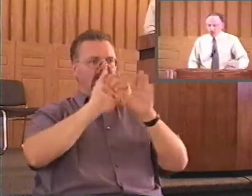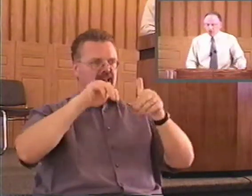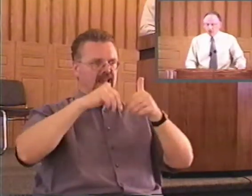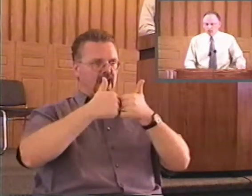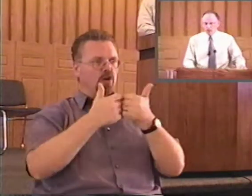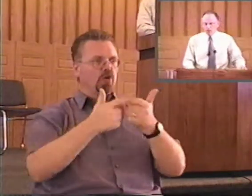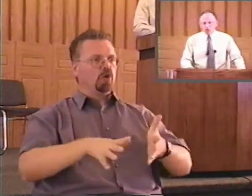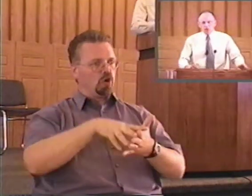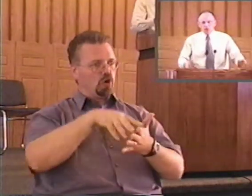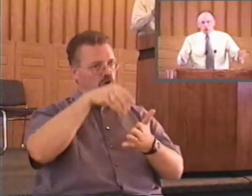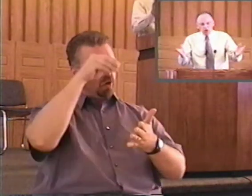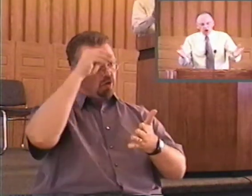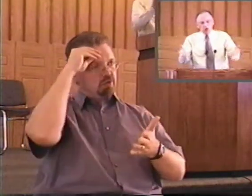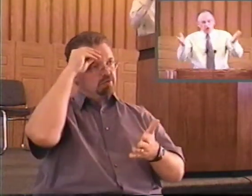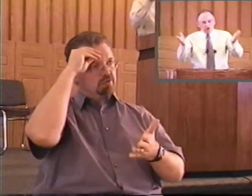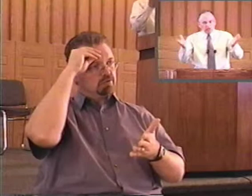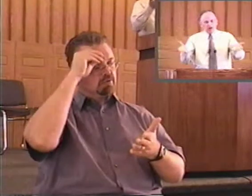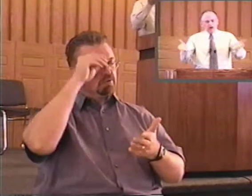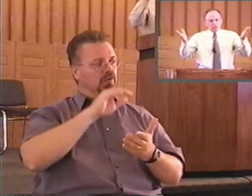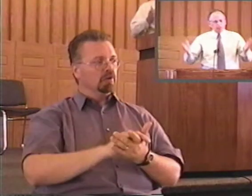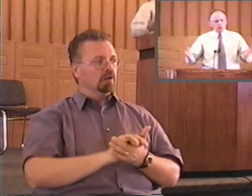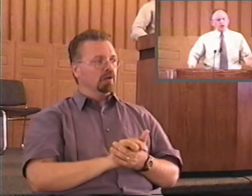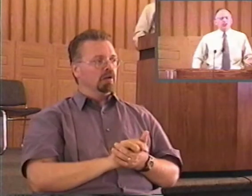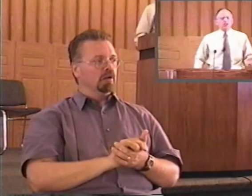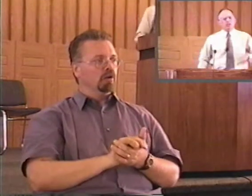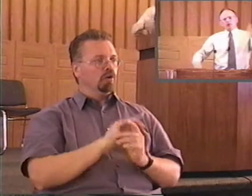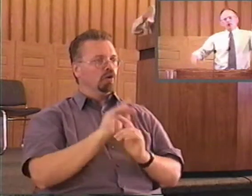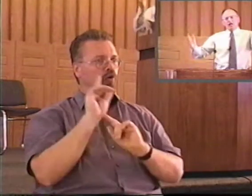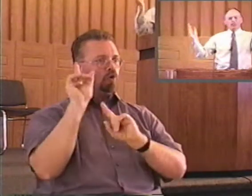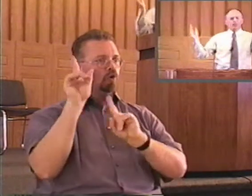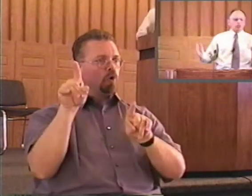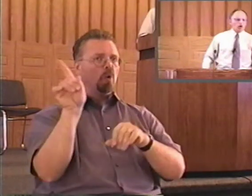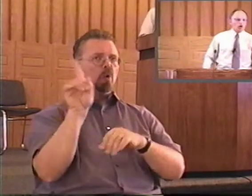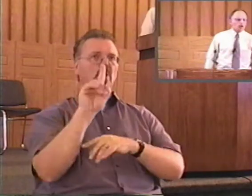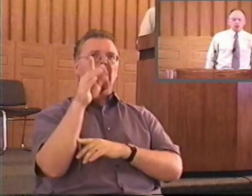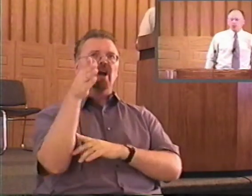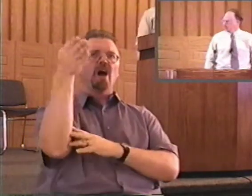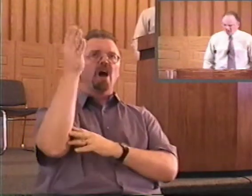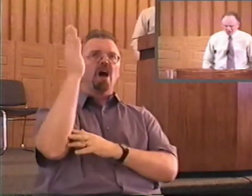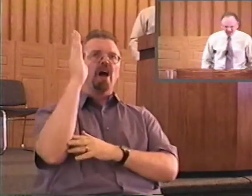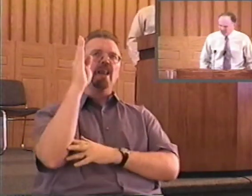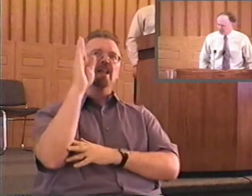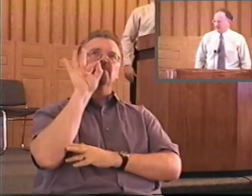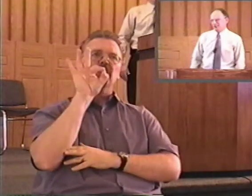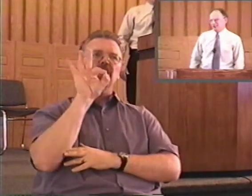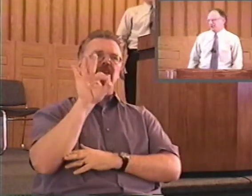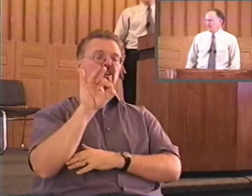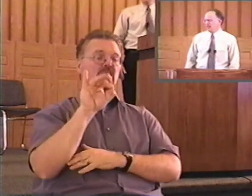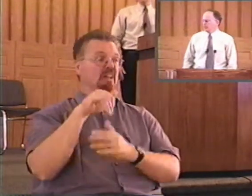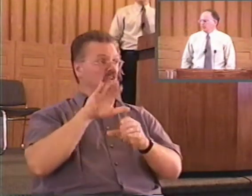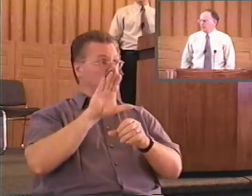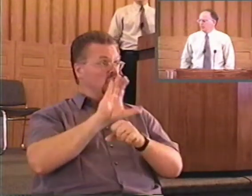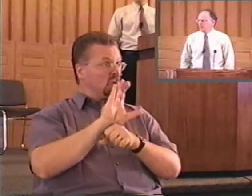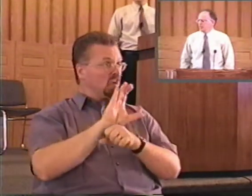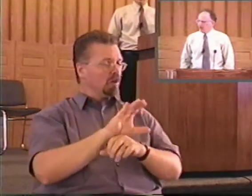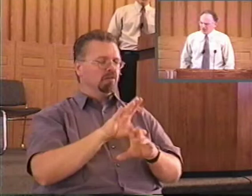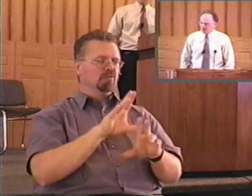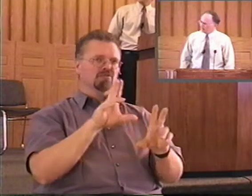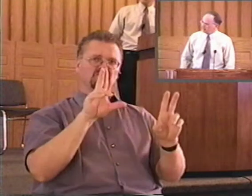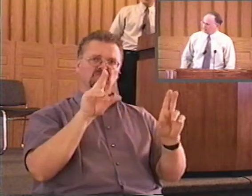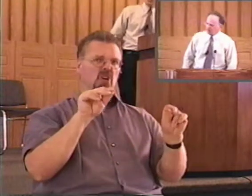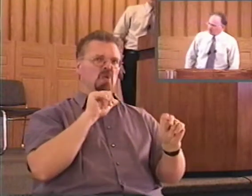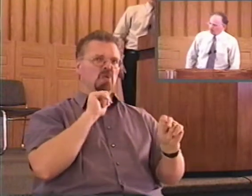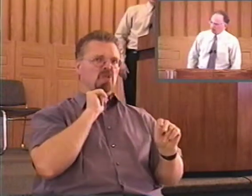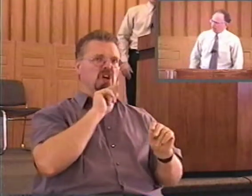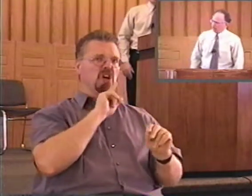God. When you go where God is preached, you say, well, that's in churches. No, it isn't.